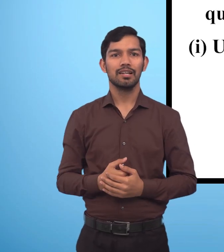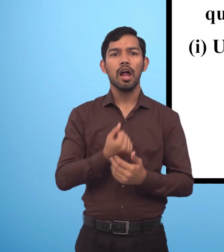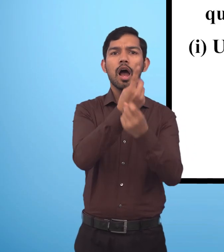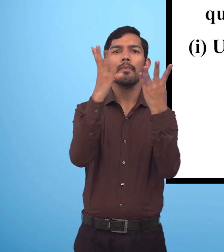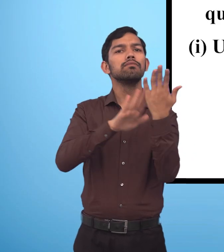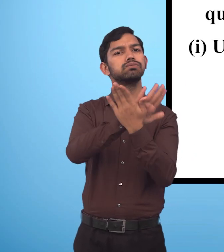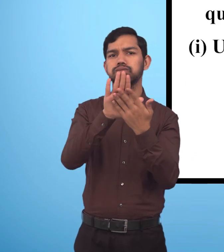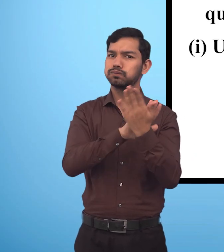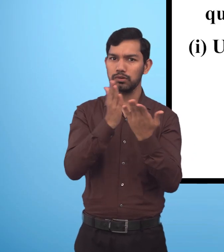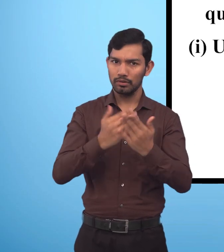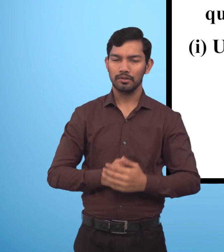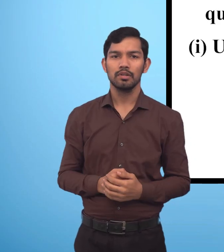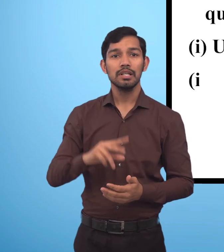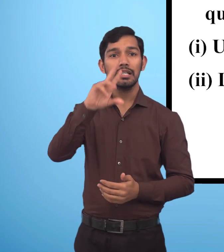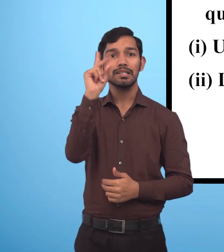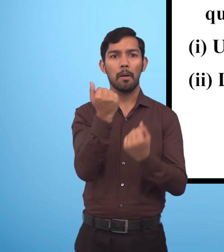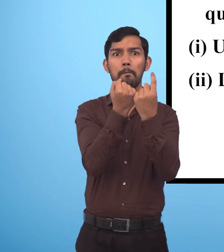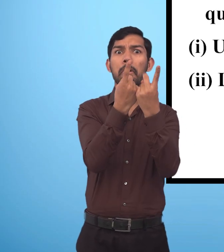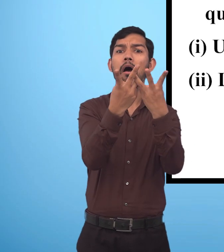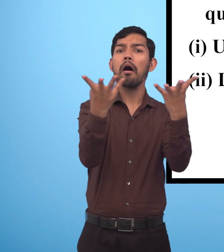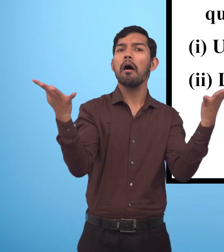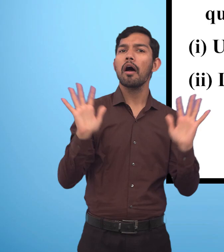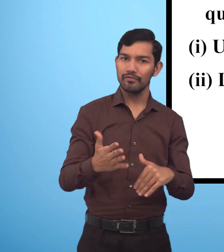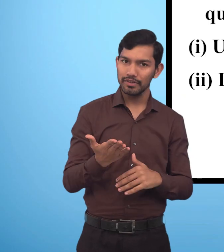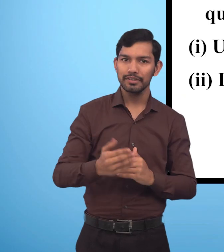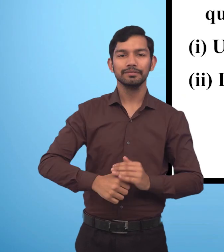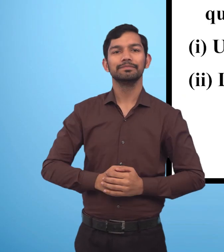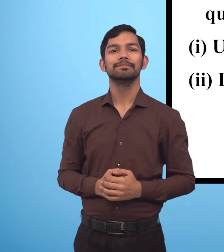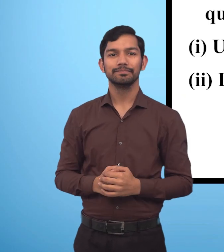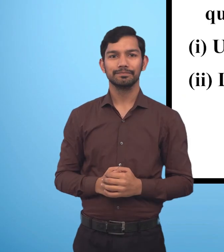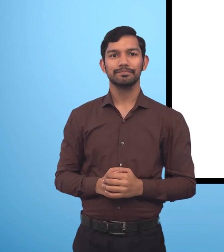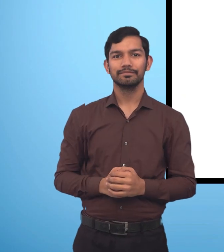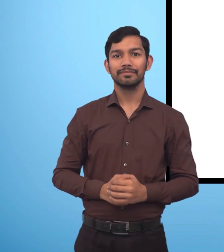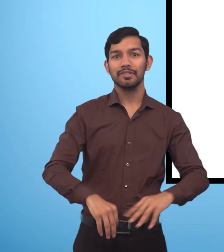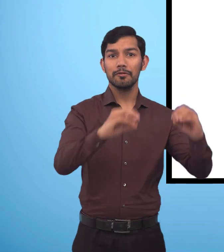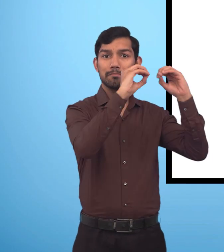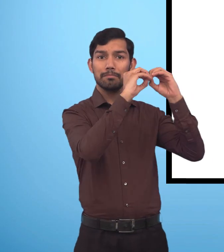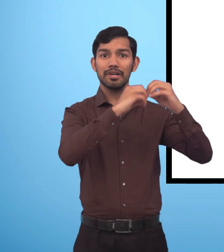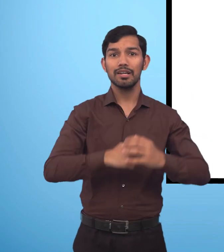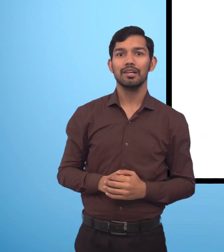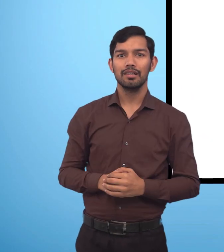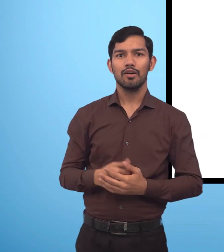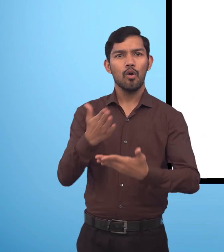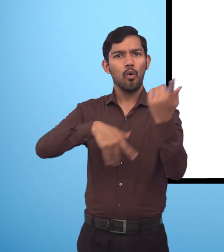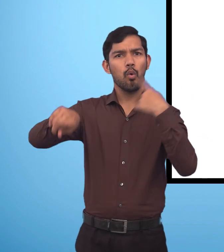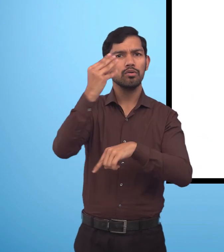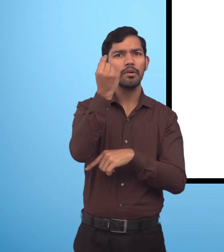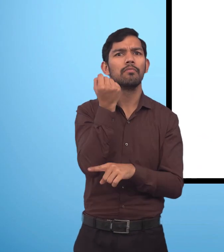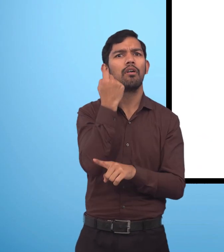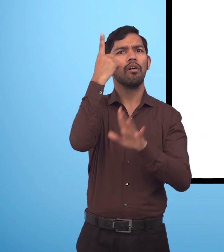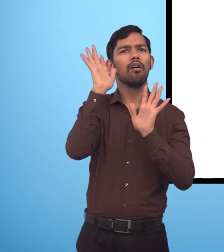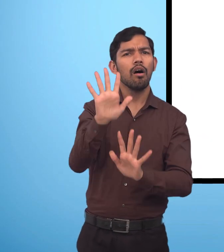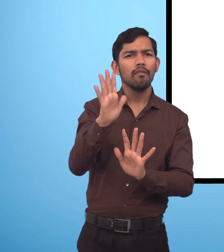1. Unmentioned quantity. 2. Large quantity. B. Let us